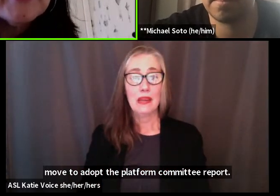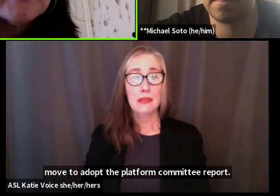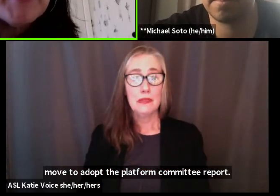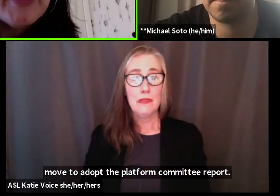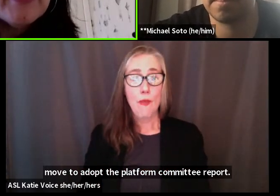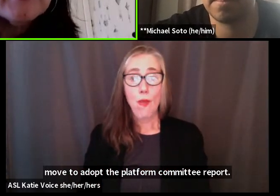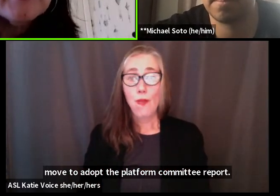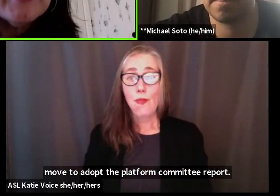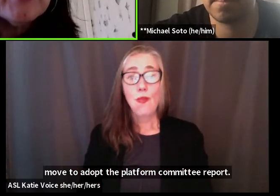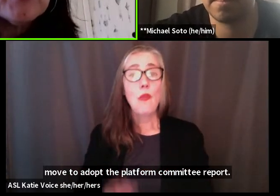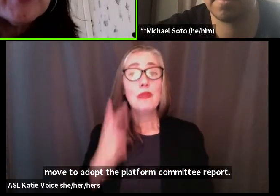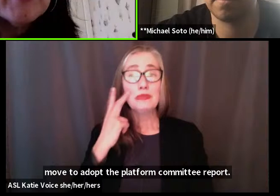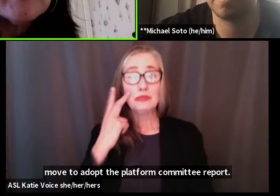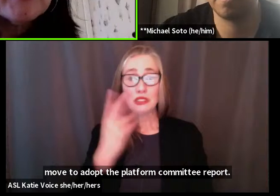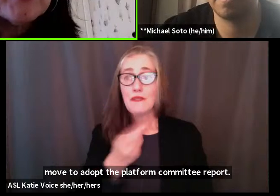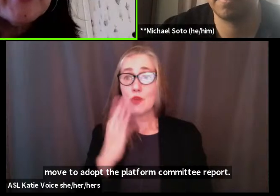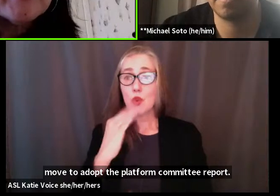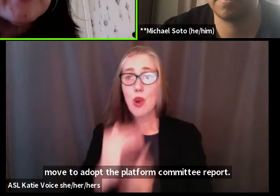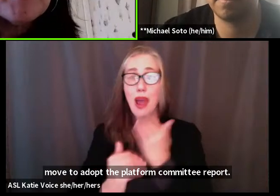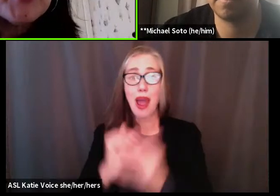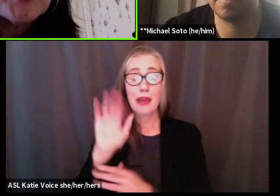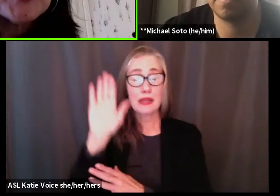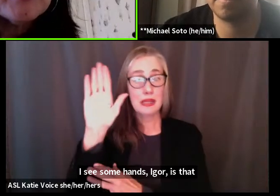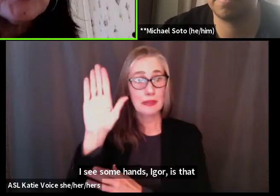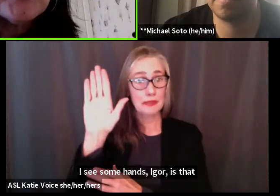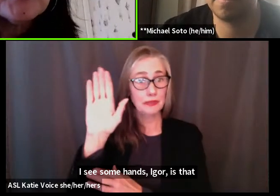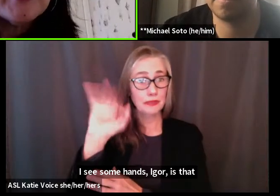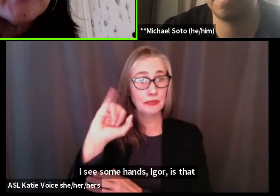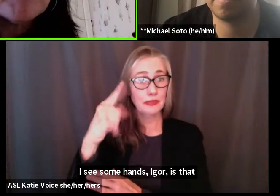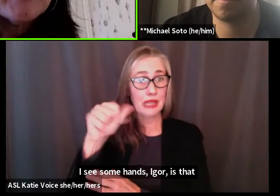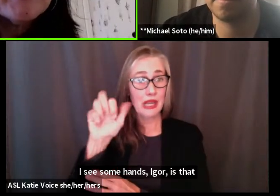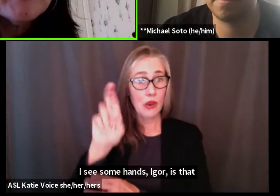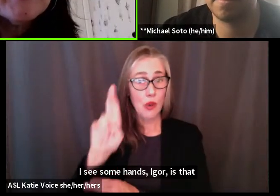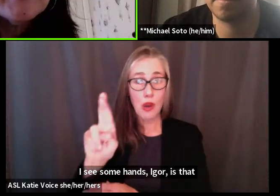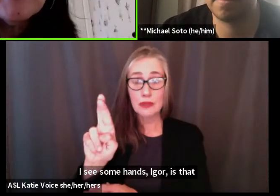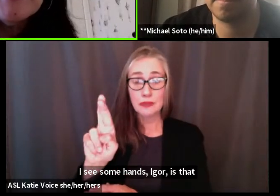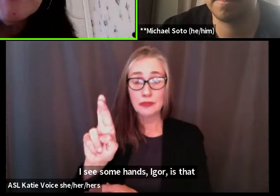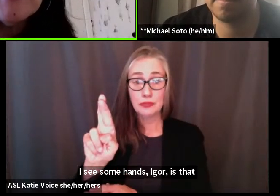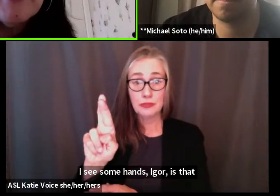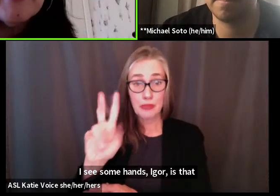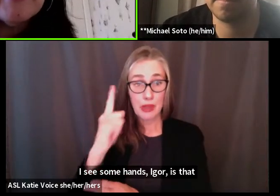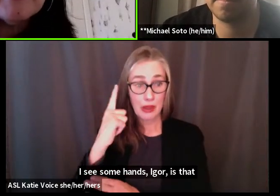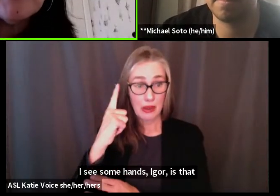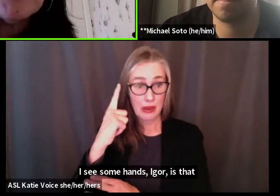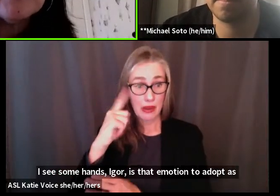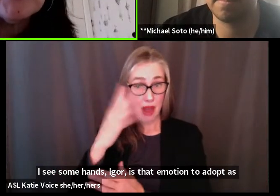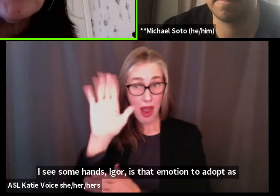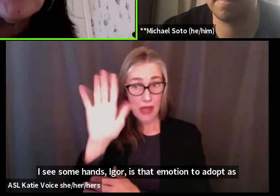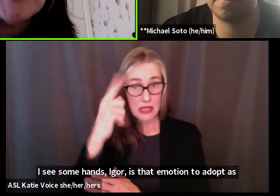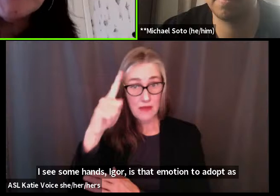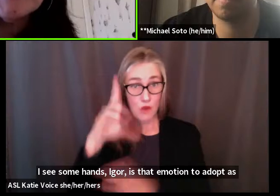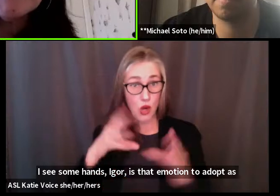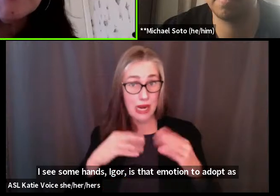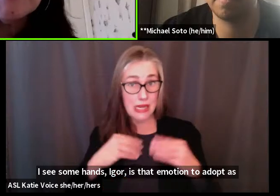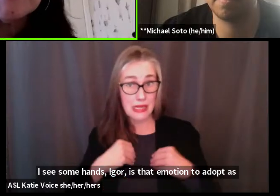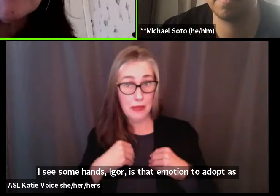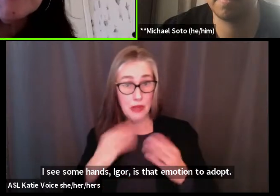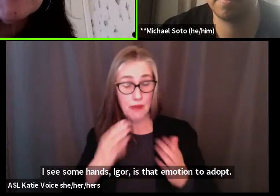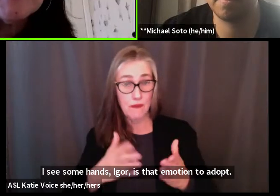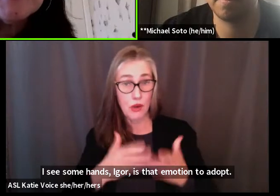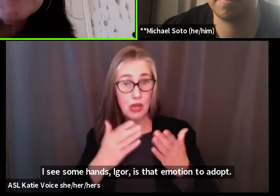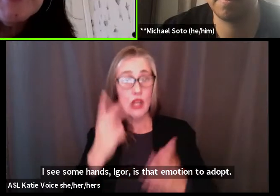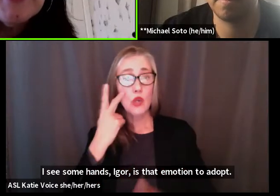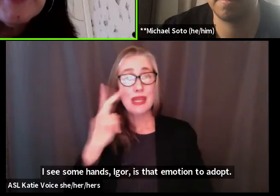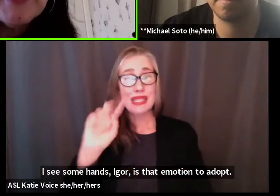I see some hands. Igor, is that a motion to adopt? And do I see a